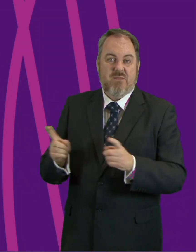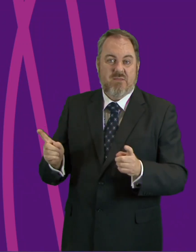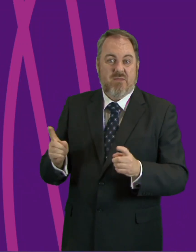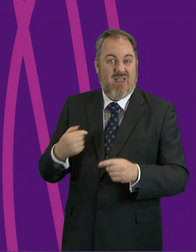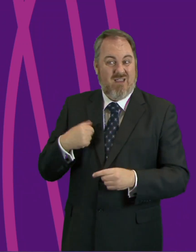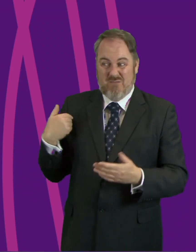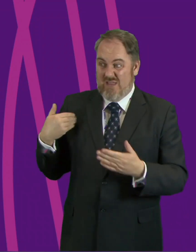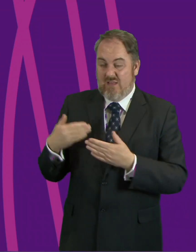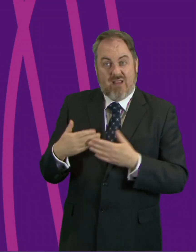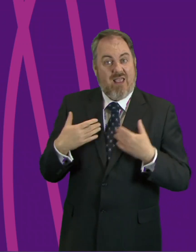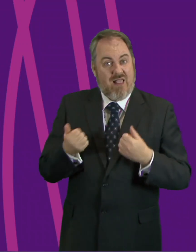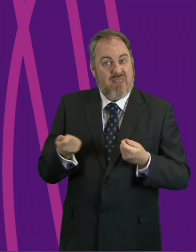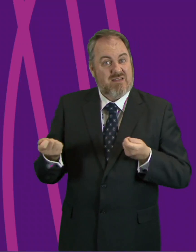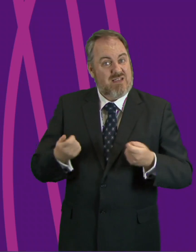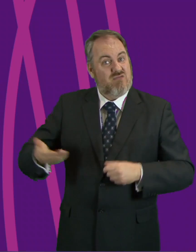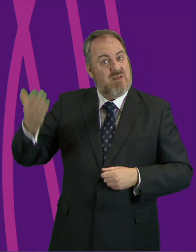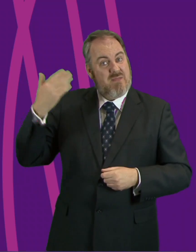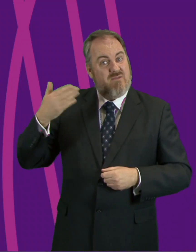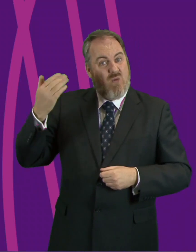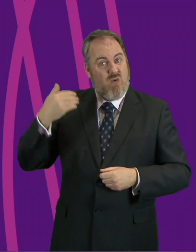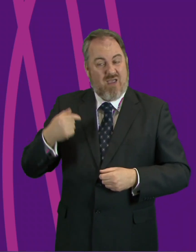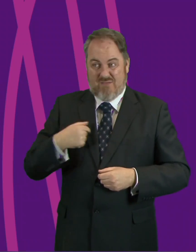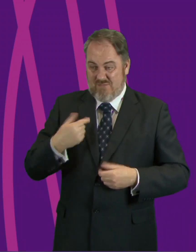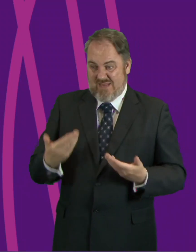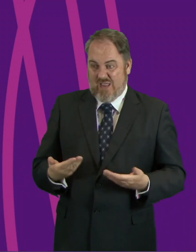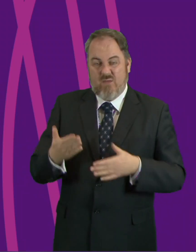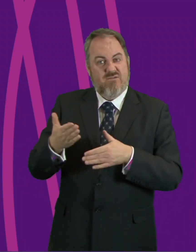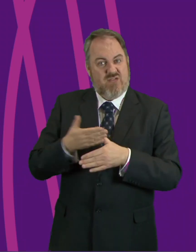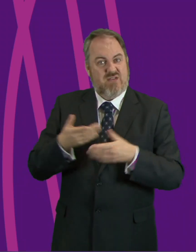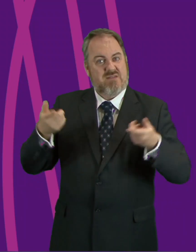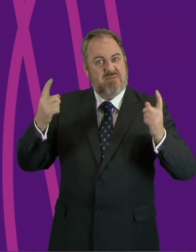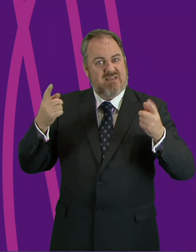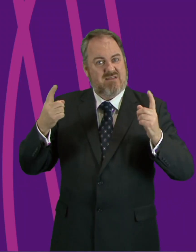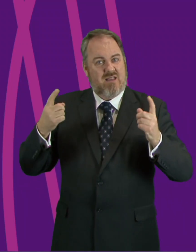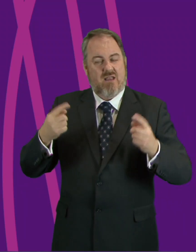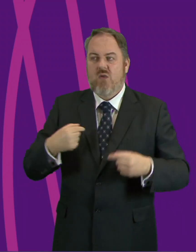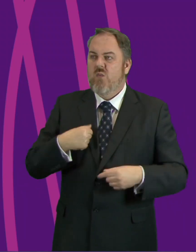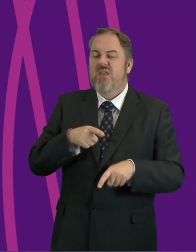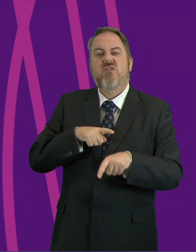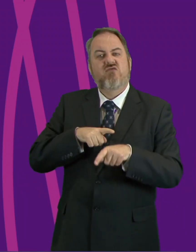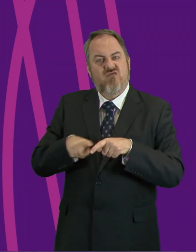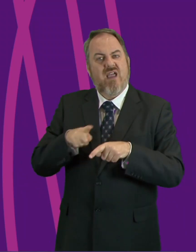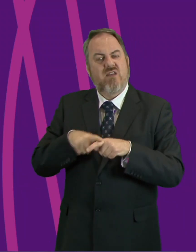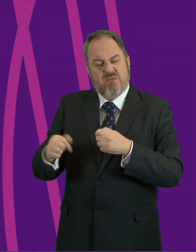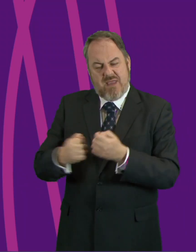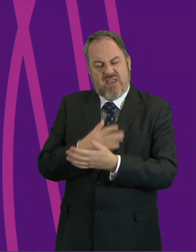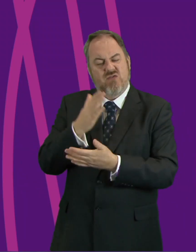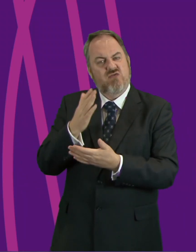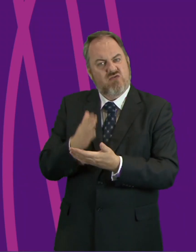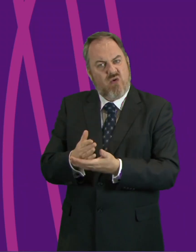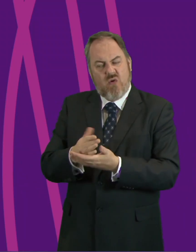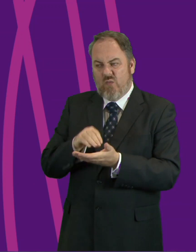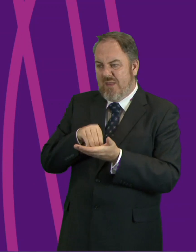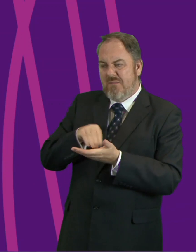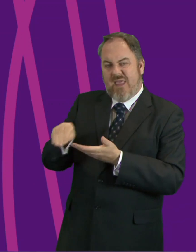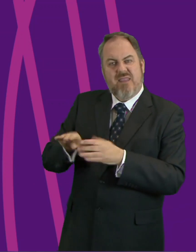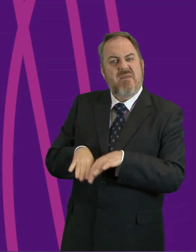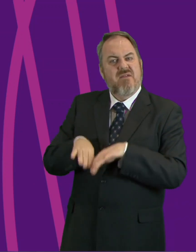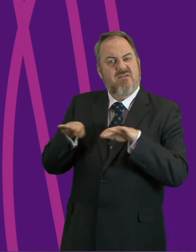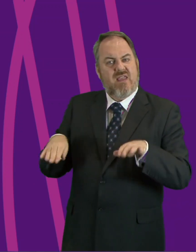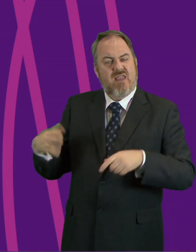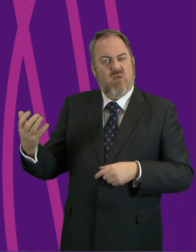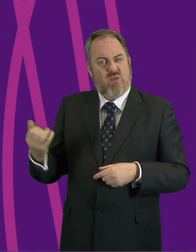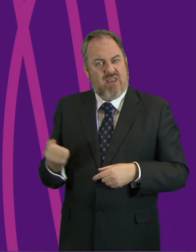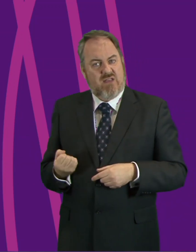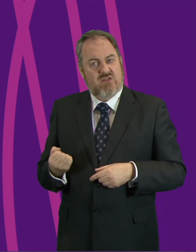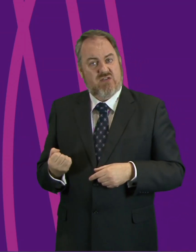since I've been First Minister, as far as we can, within the resources we have, want to make sure that we are rewarding them properly. Social care workers,